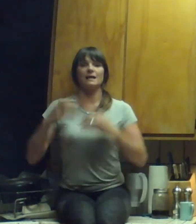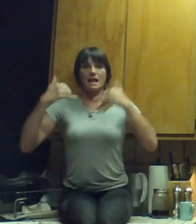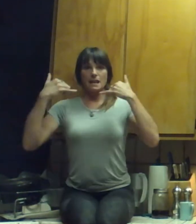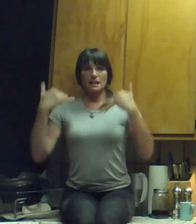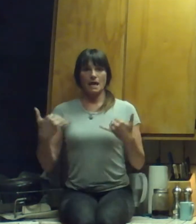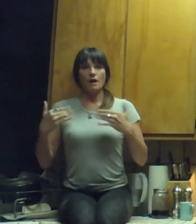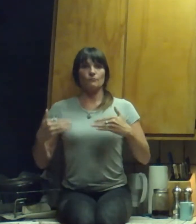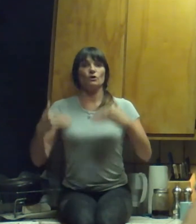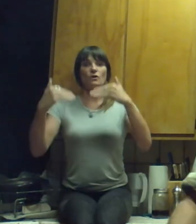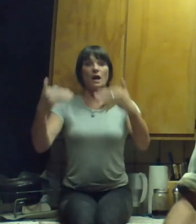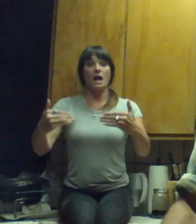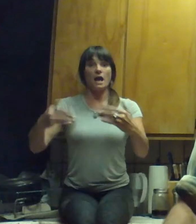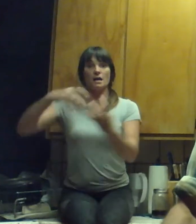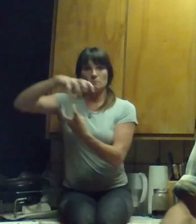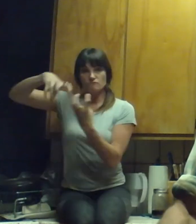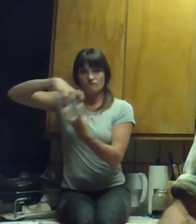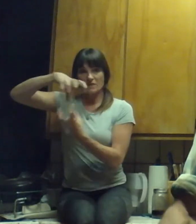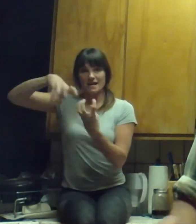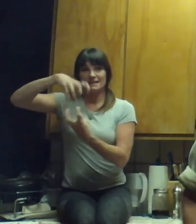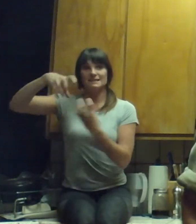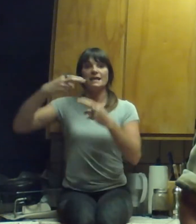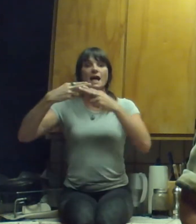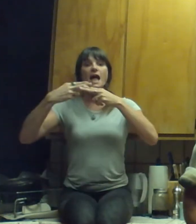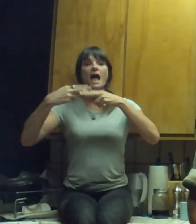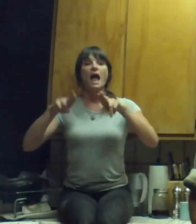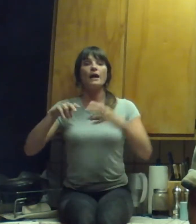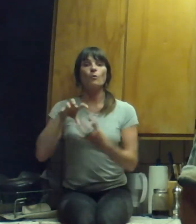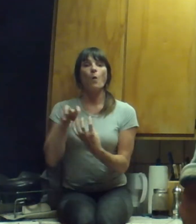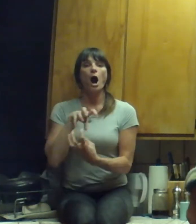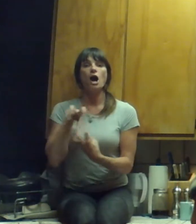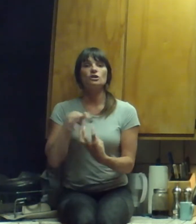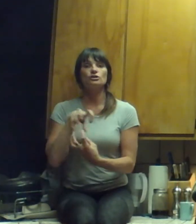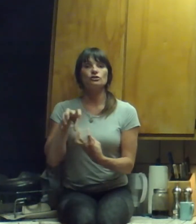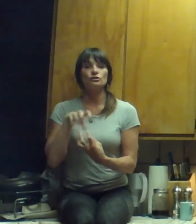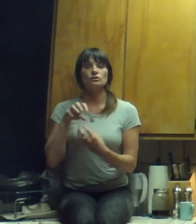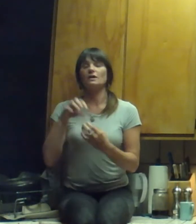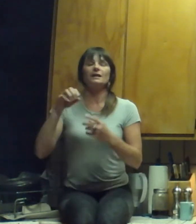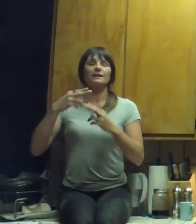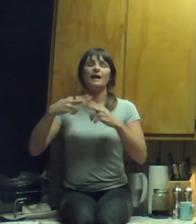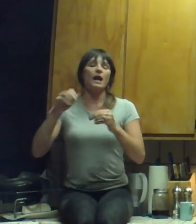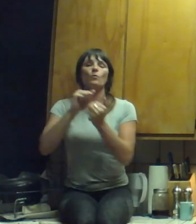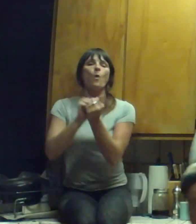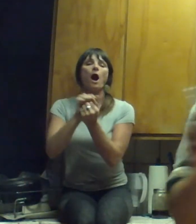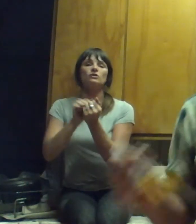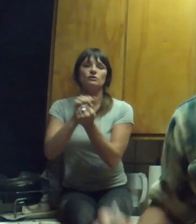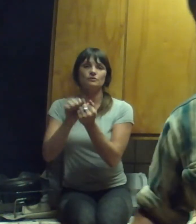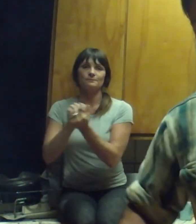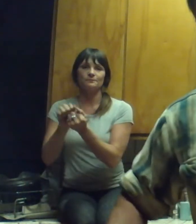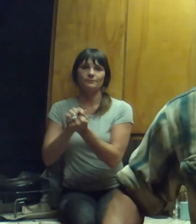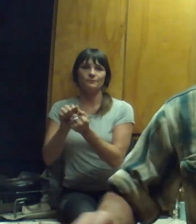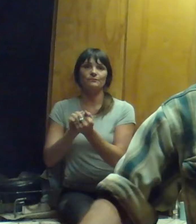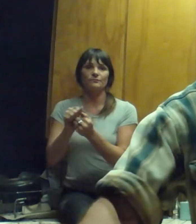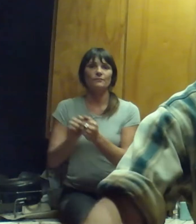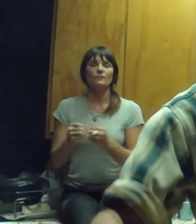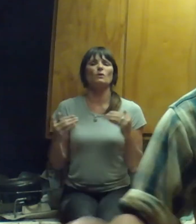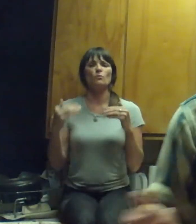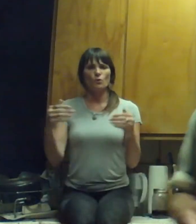up our egg wash. So we're going to just go ahead and do that right now. So